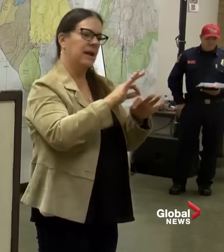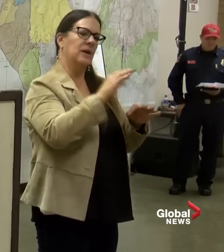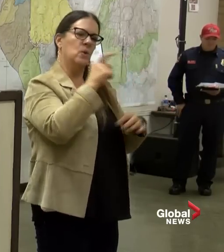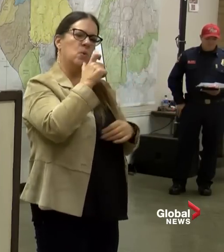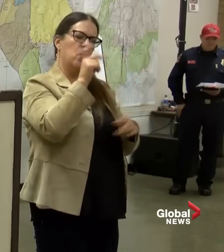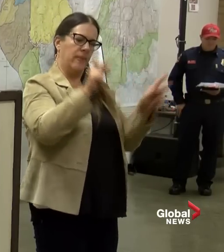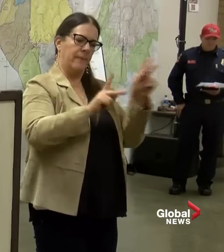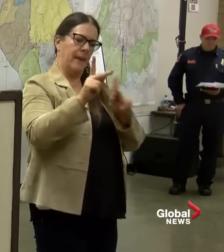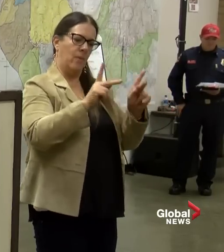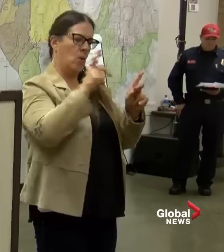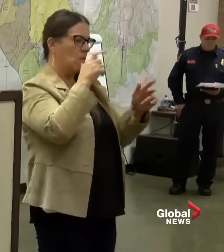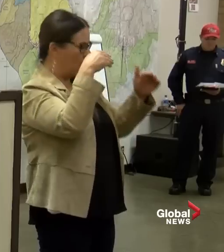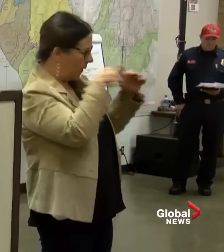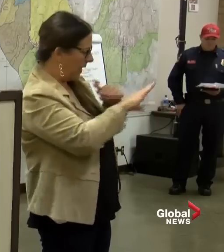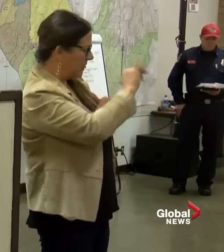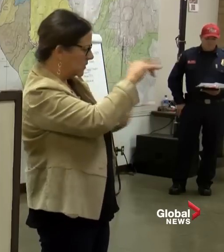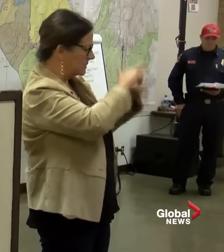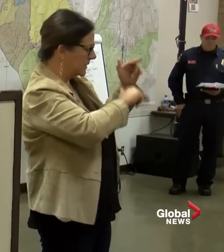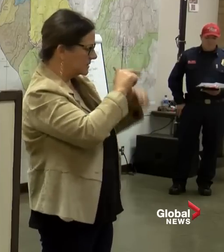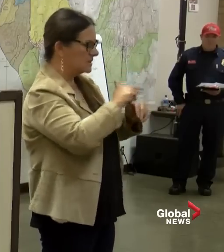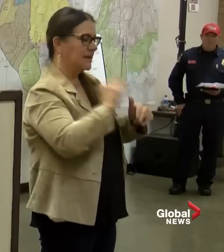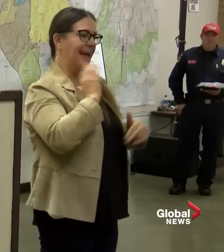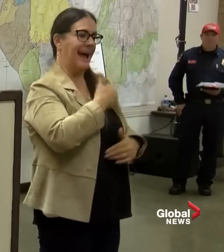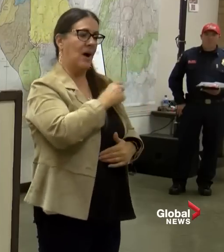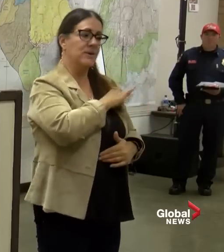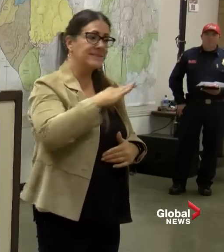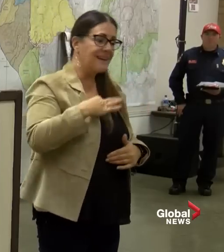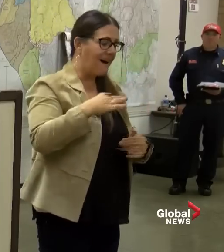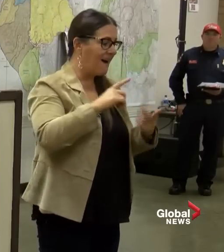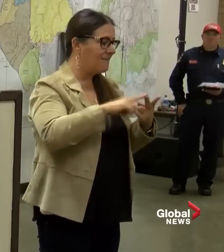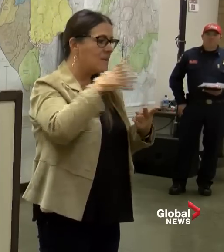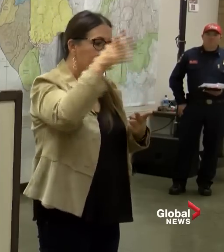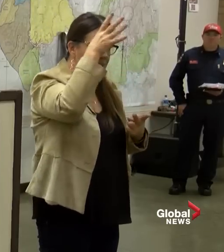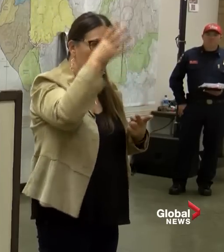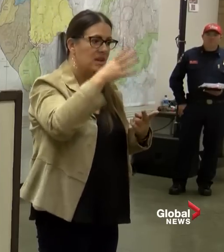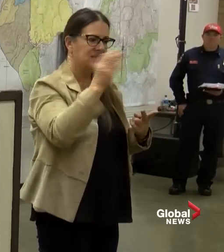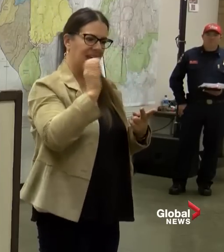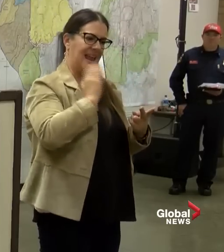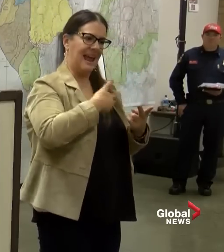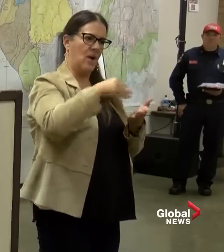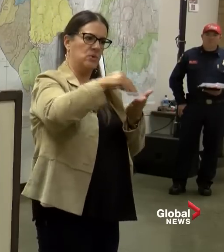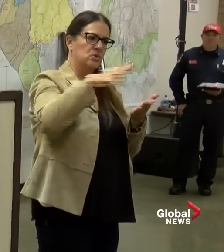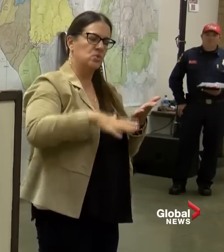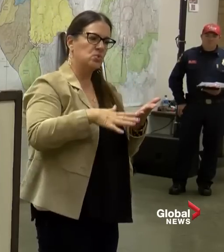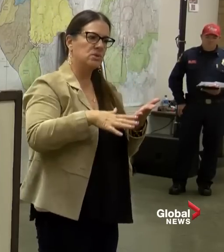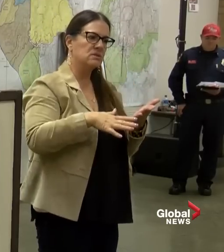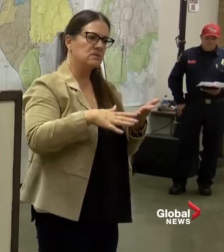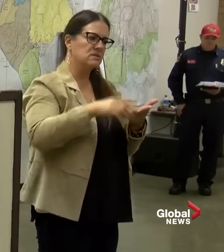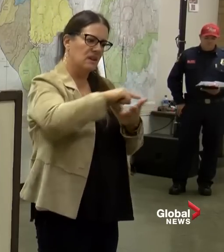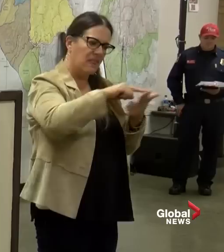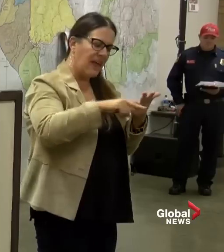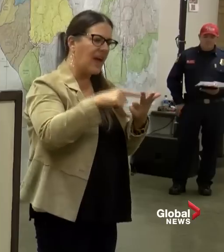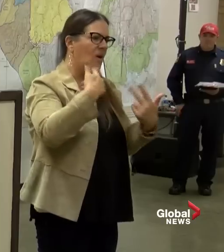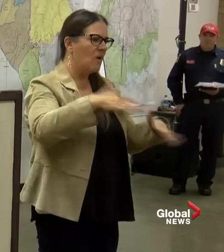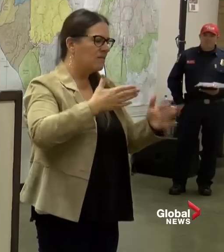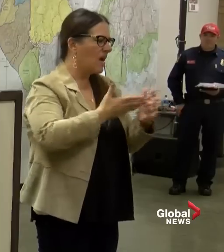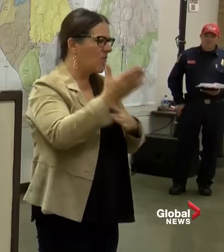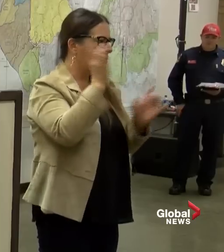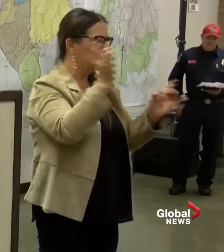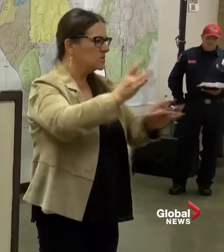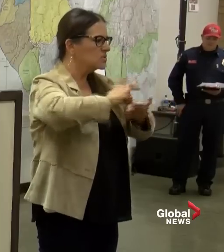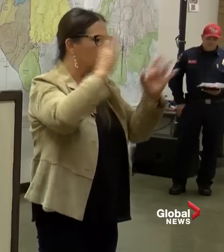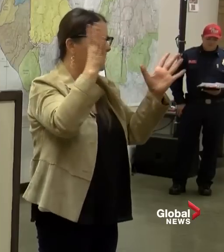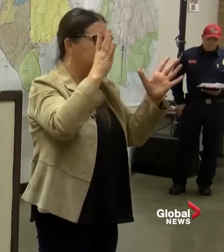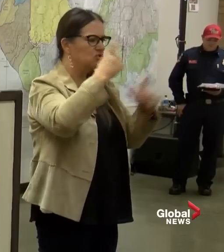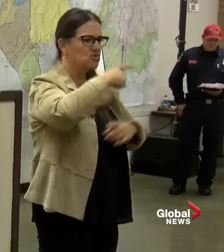buildings. Our staff, parents, and students have undergone